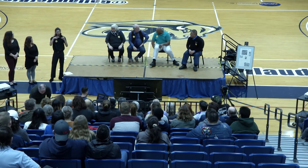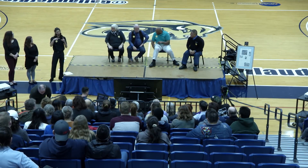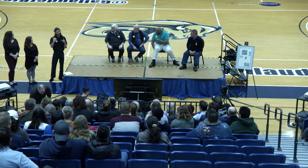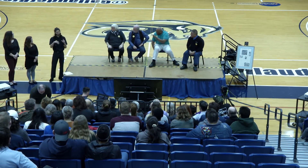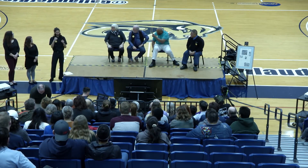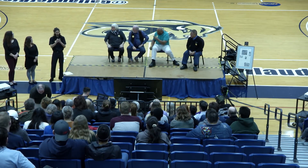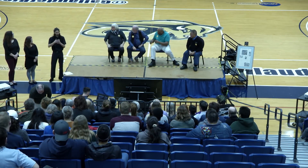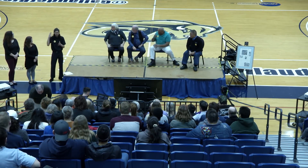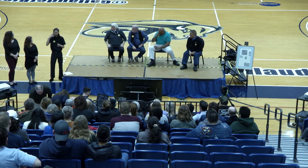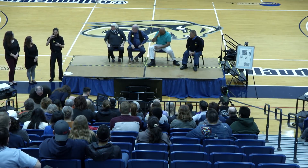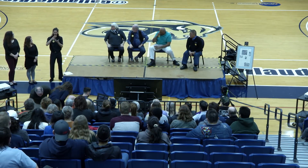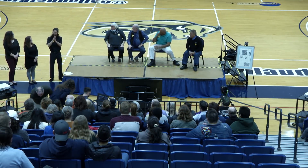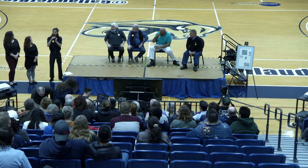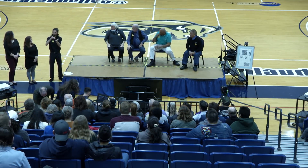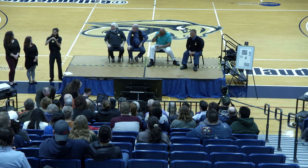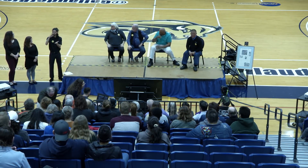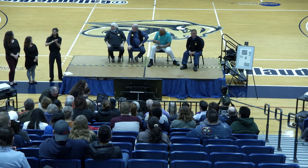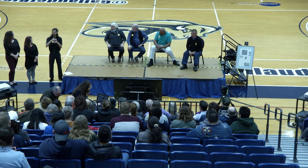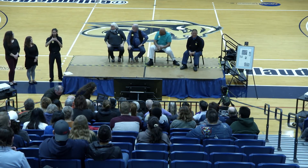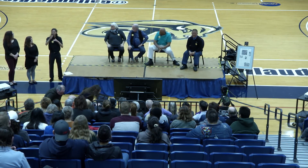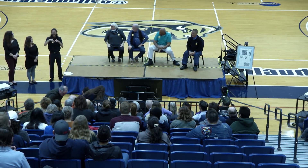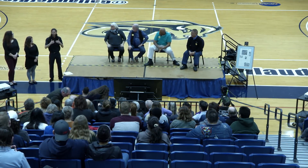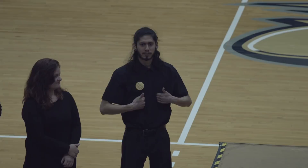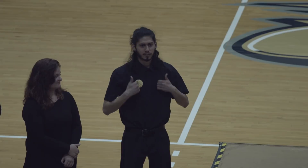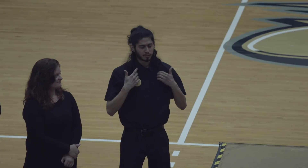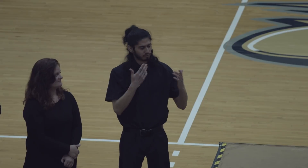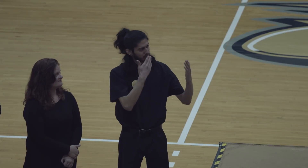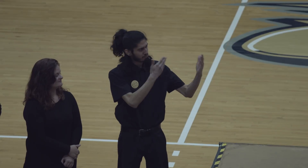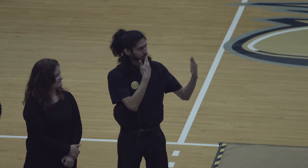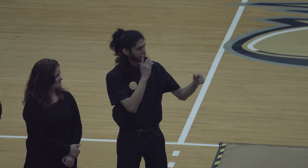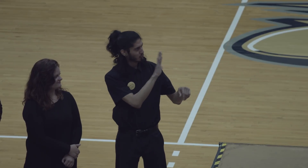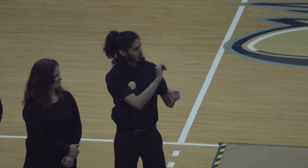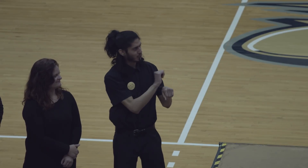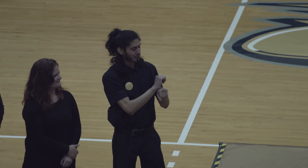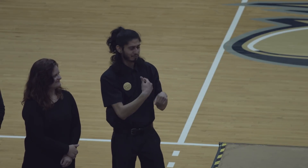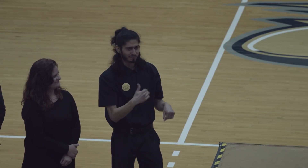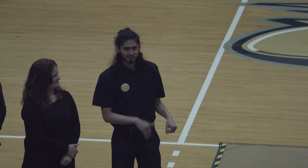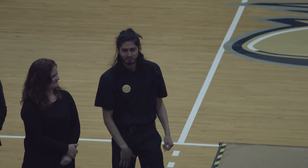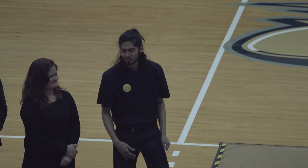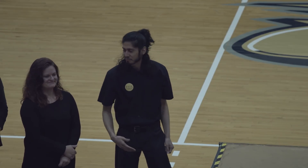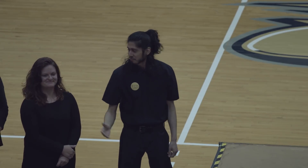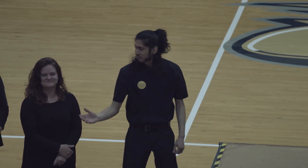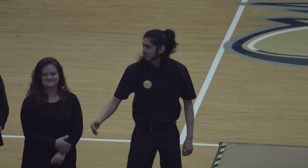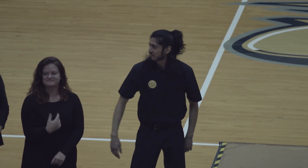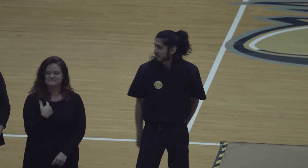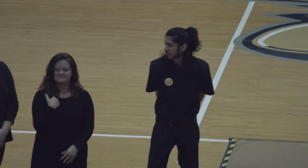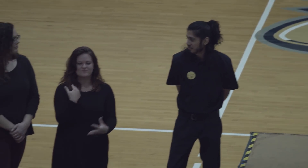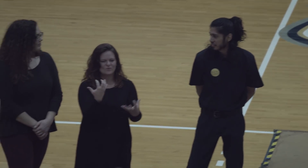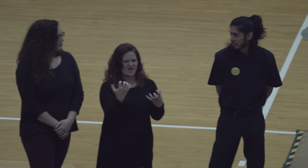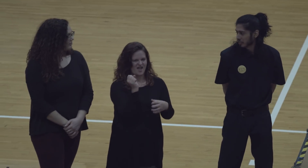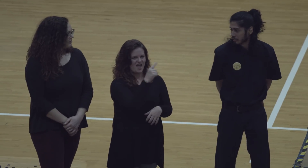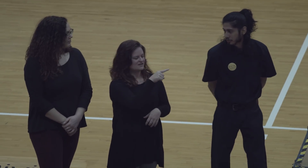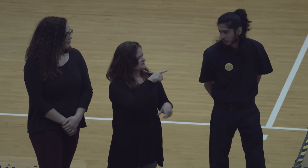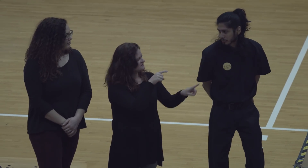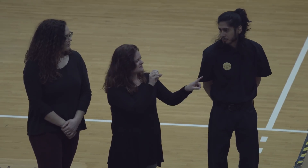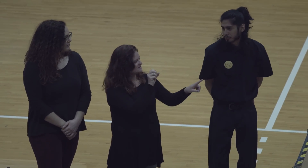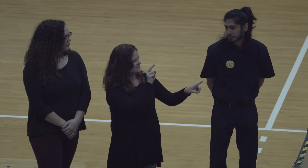Wow, what an important role in history. And you have documented everything for everyone. Thank you so much for